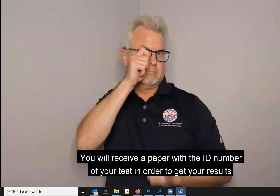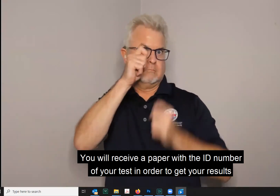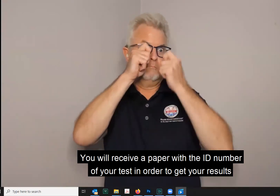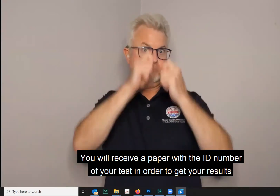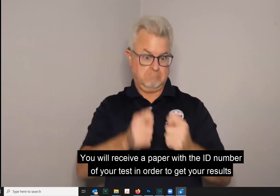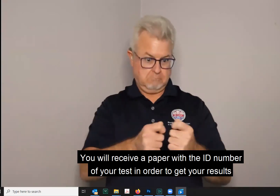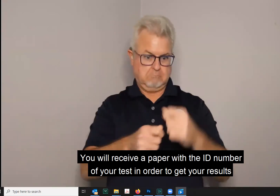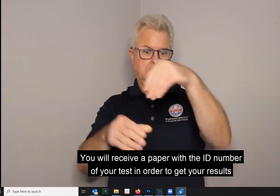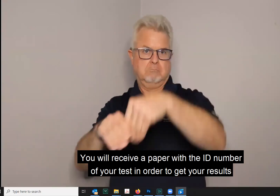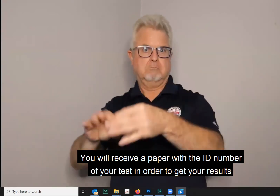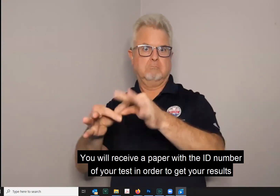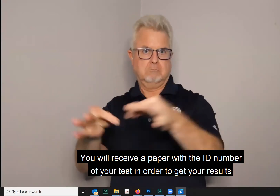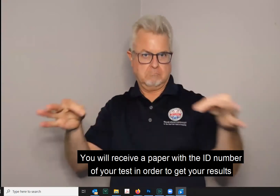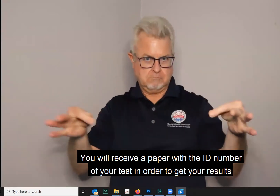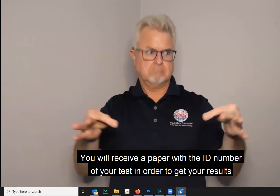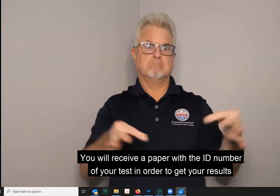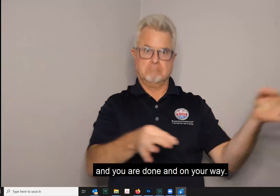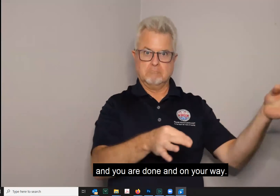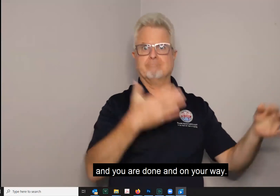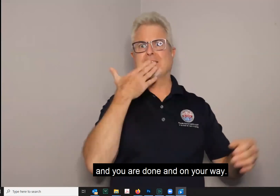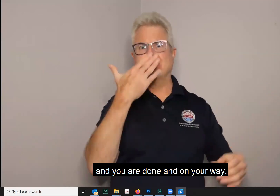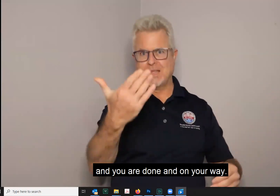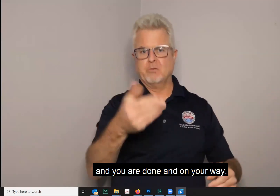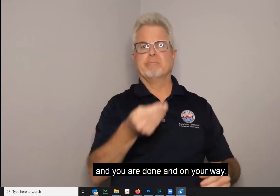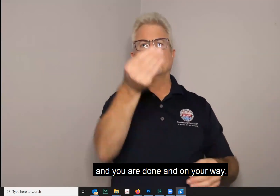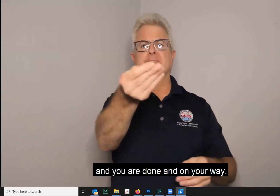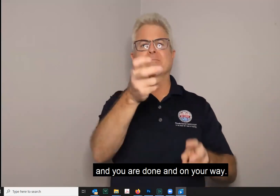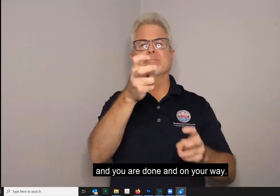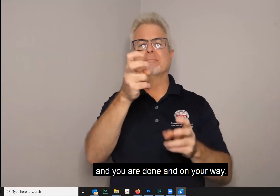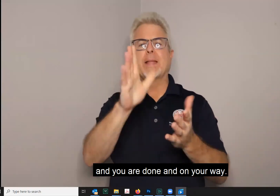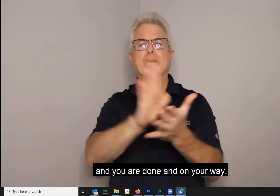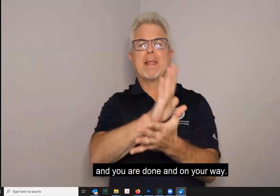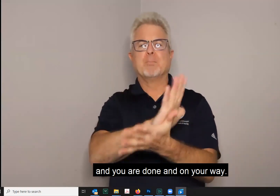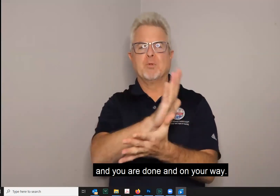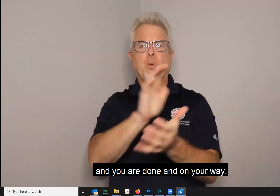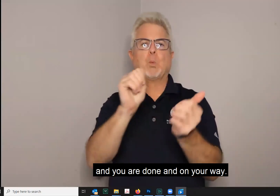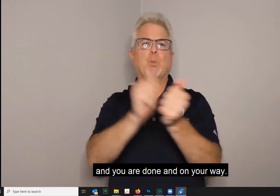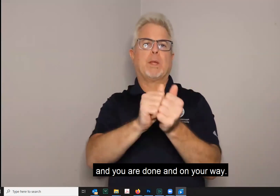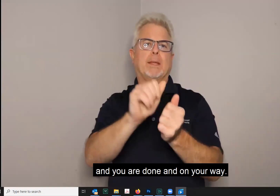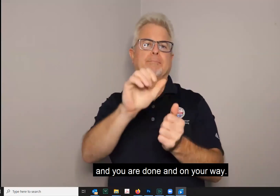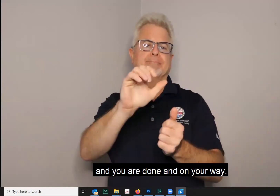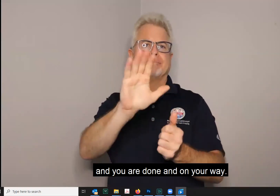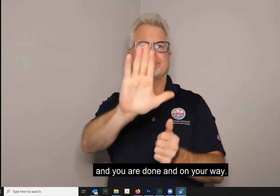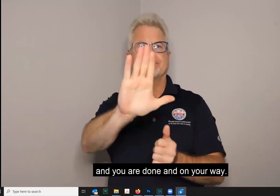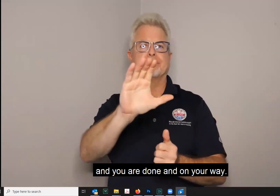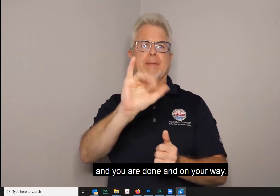with the ID number of your test in order to get your results. And then you are done and on your